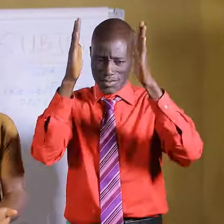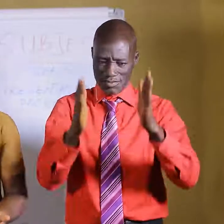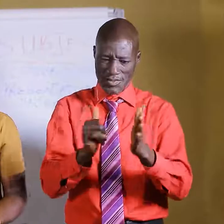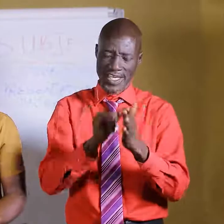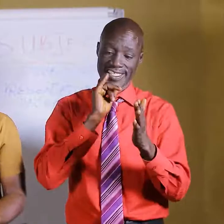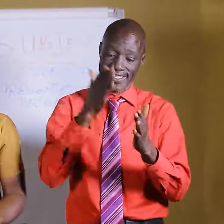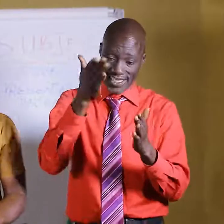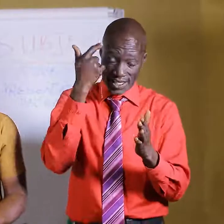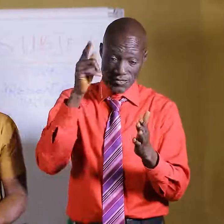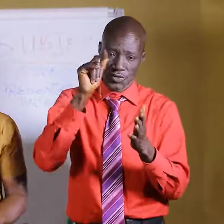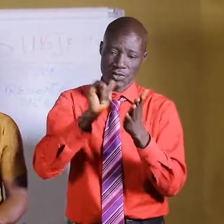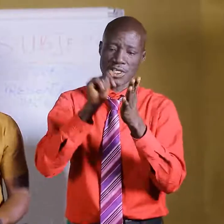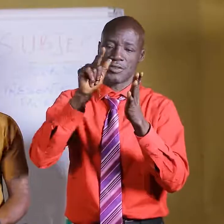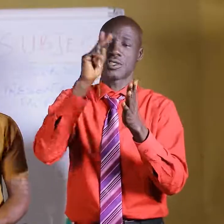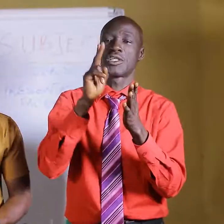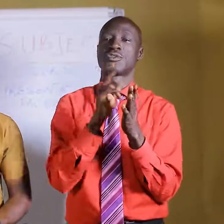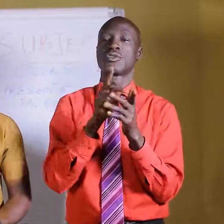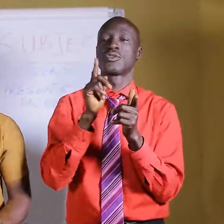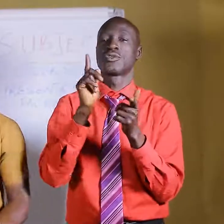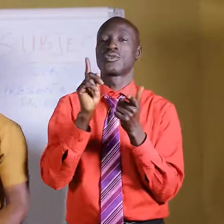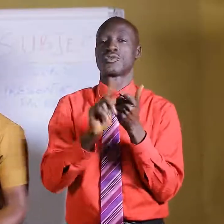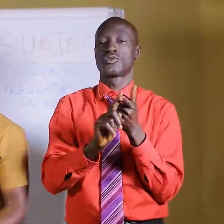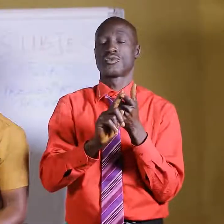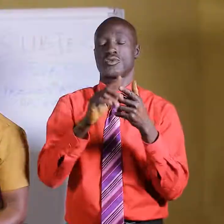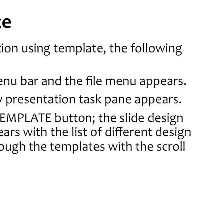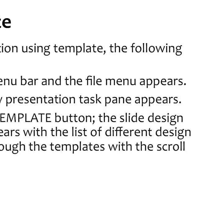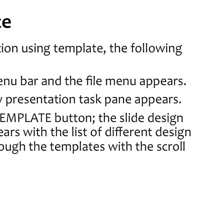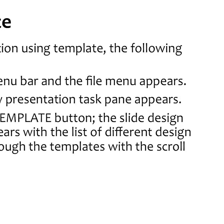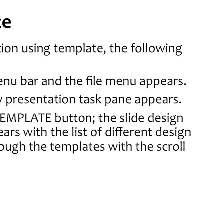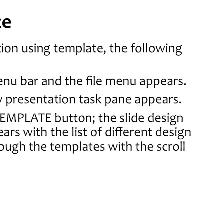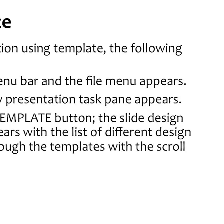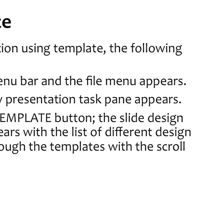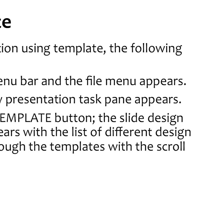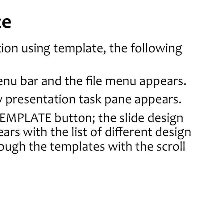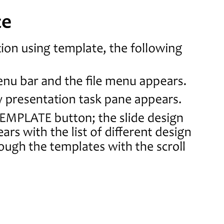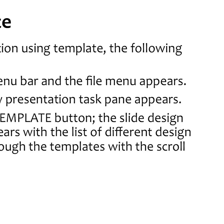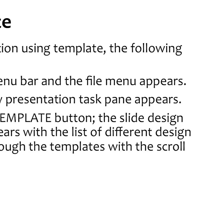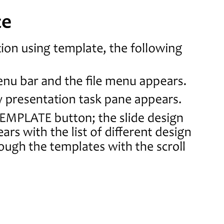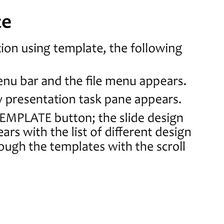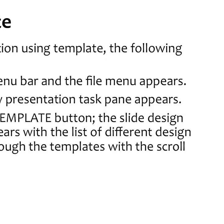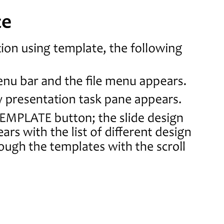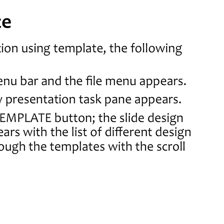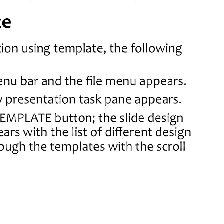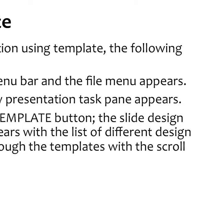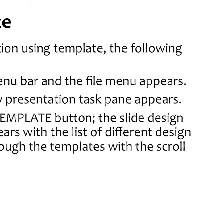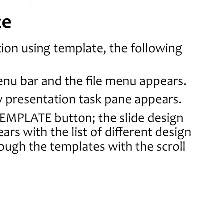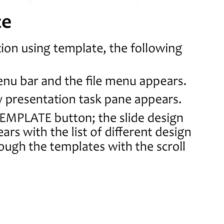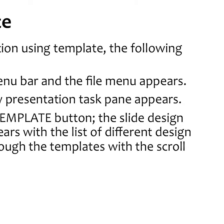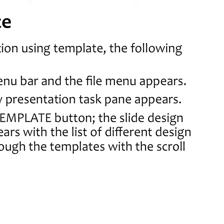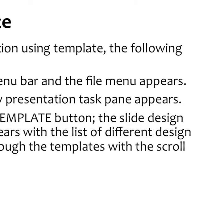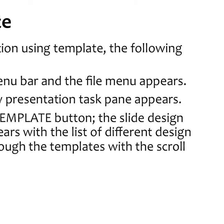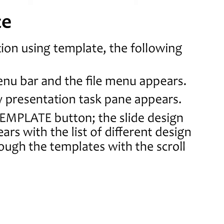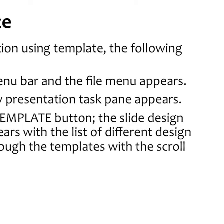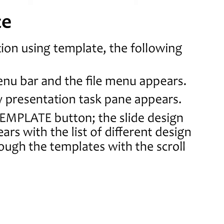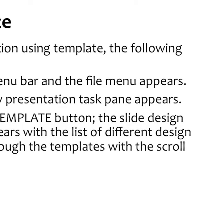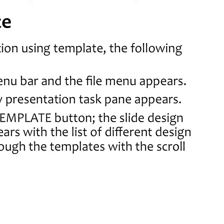you that you can use to perform your function. To actually use a template, you first of all